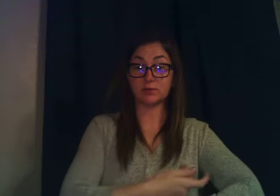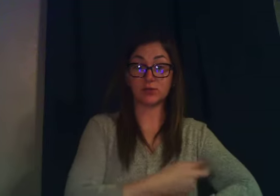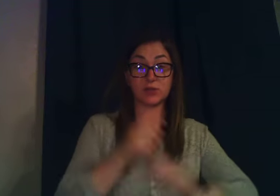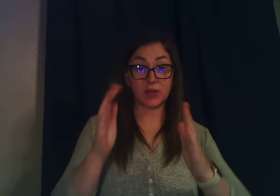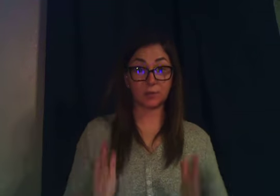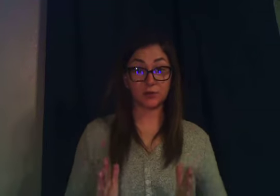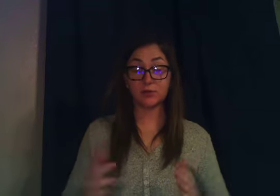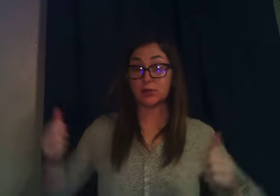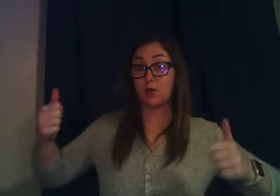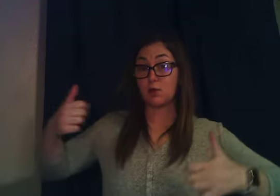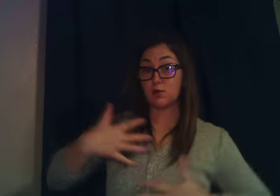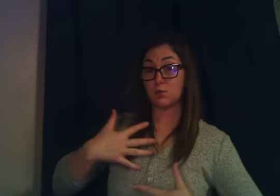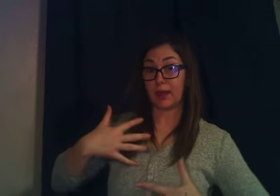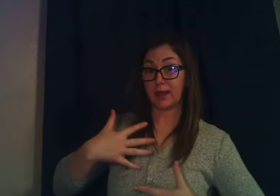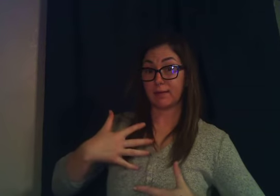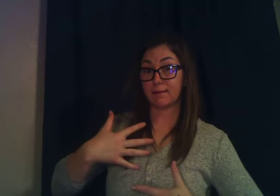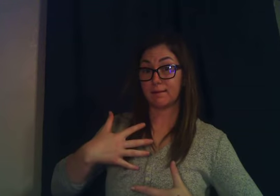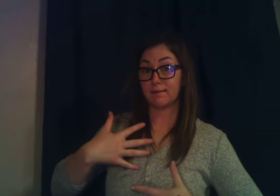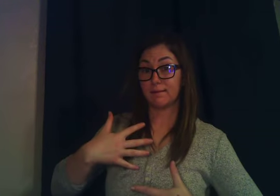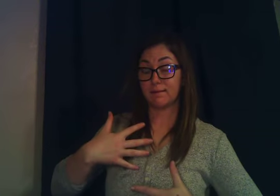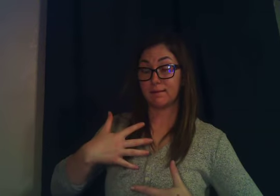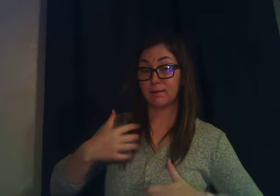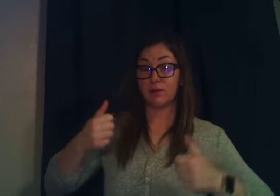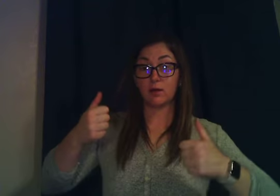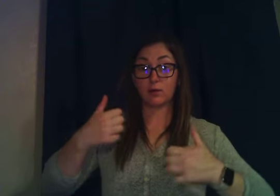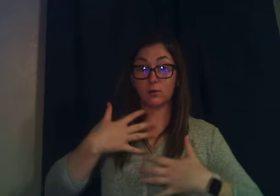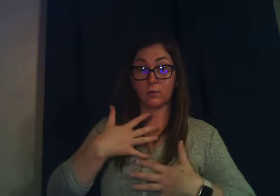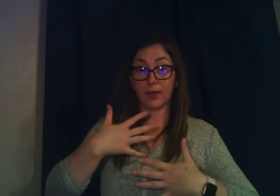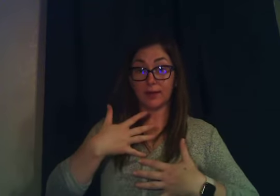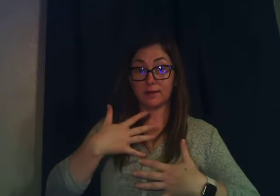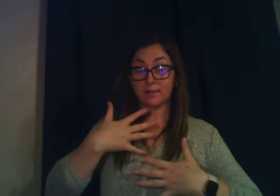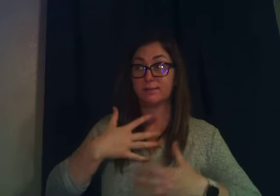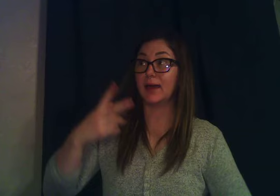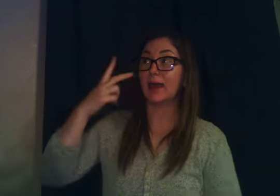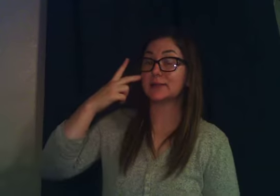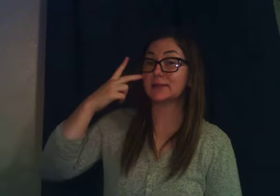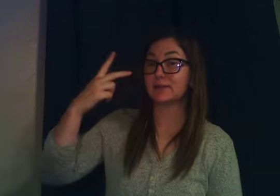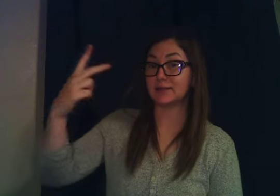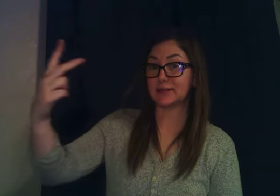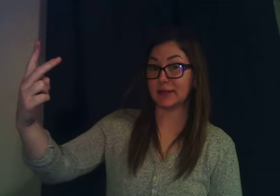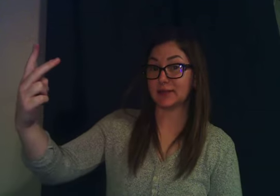shepherds quake, quake at the sight.